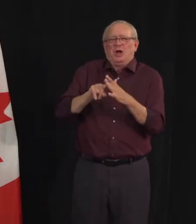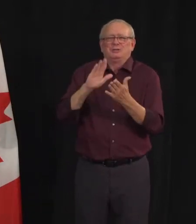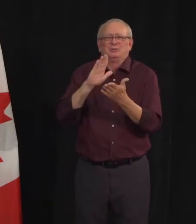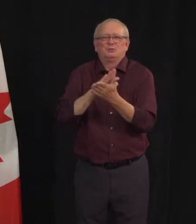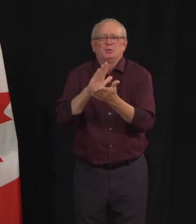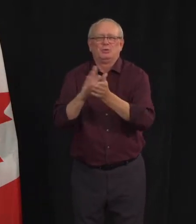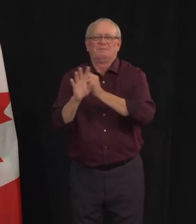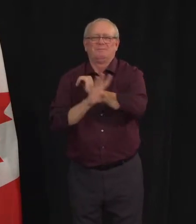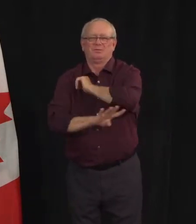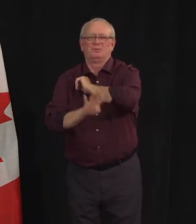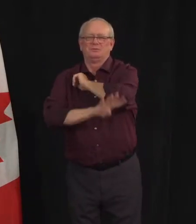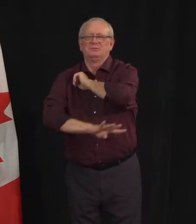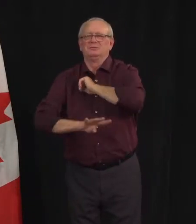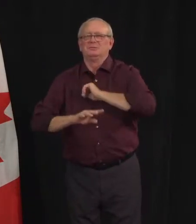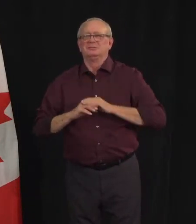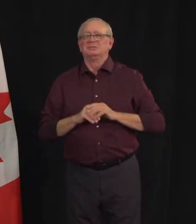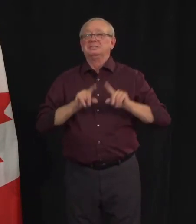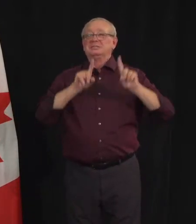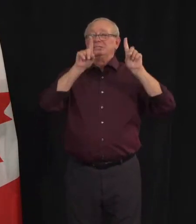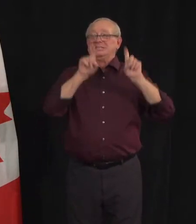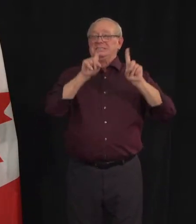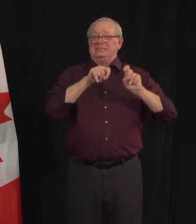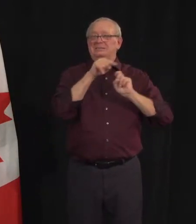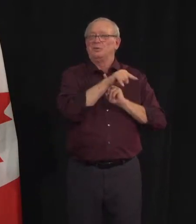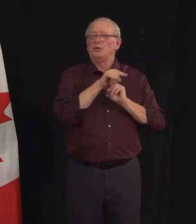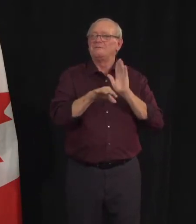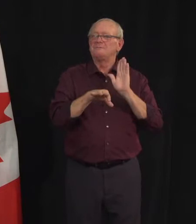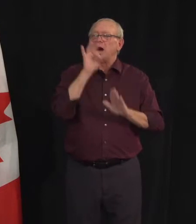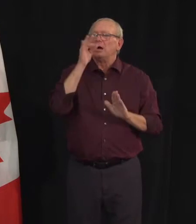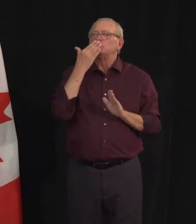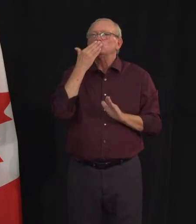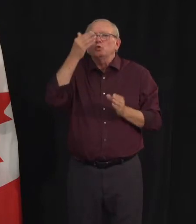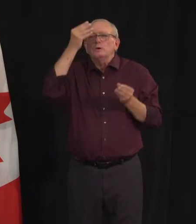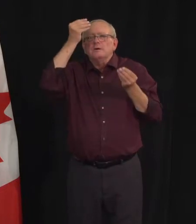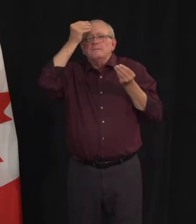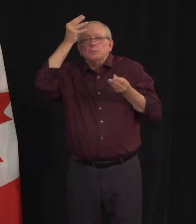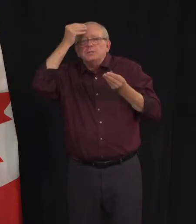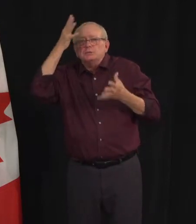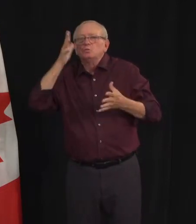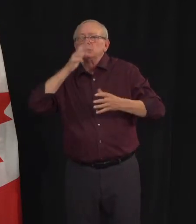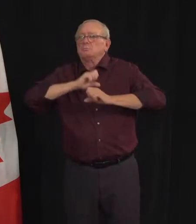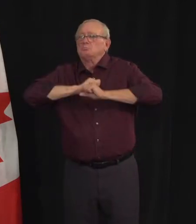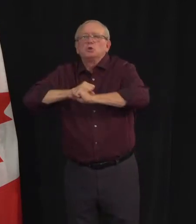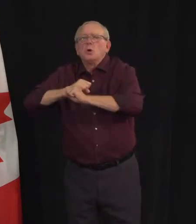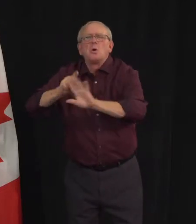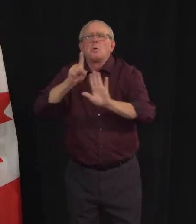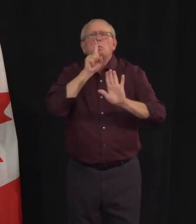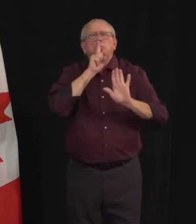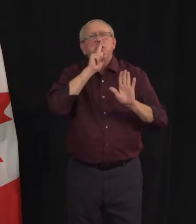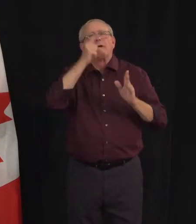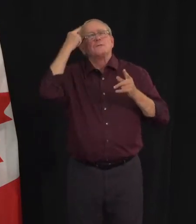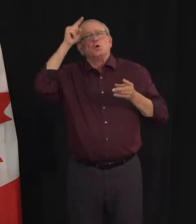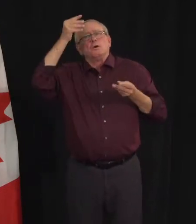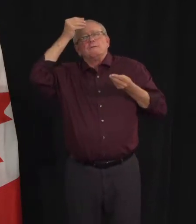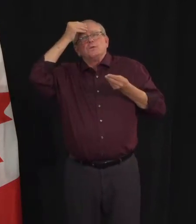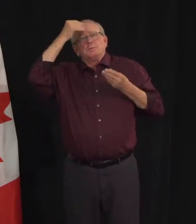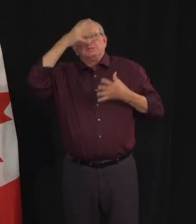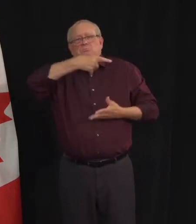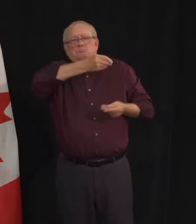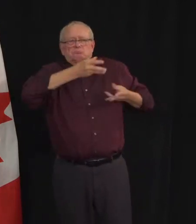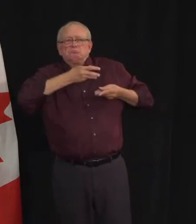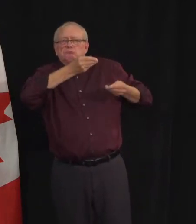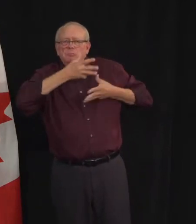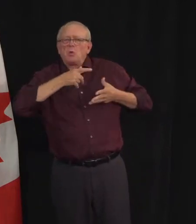mentioned, this testing is helpful as a baseline only and will not guarantee safety in our schools. I know that